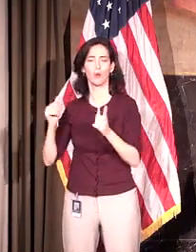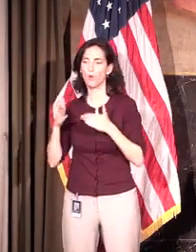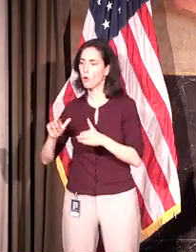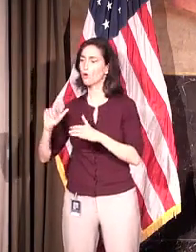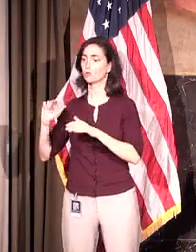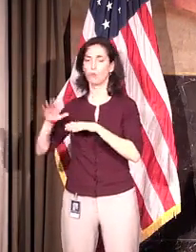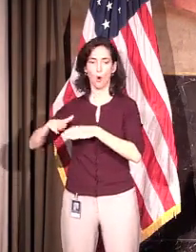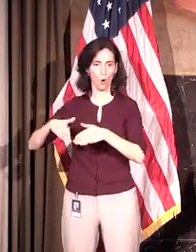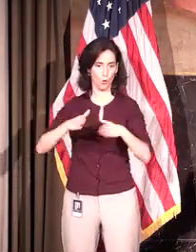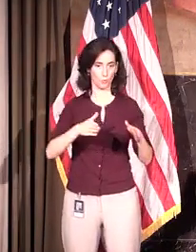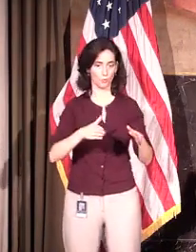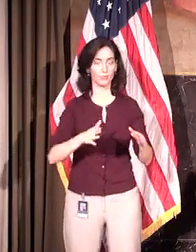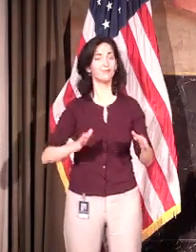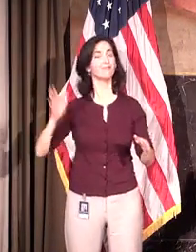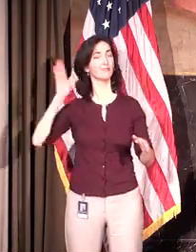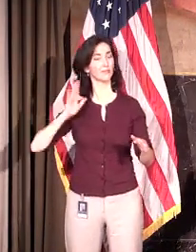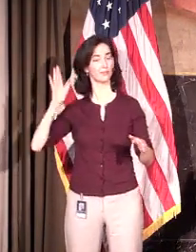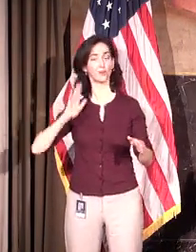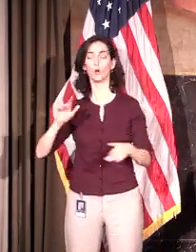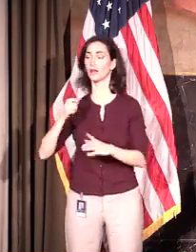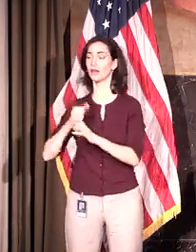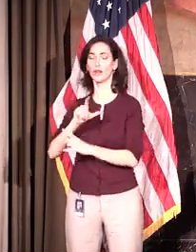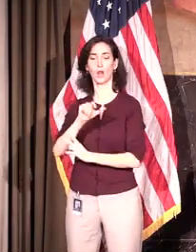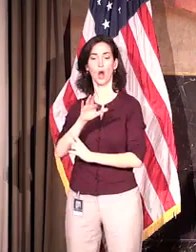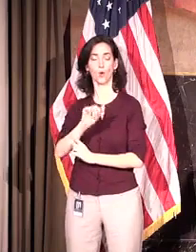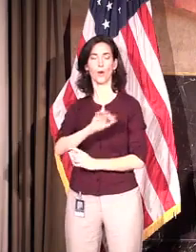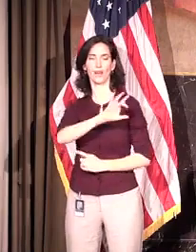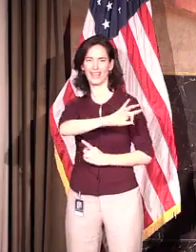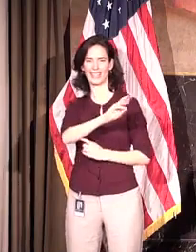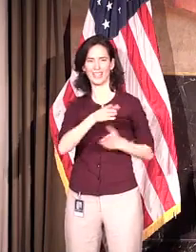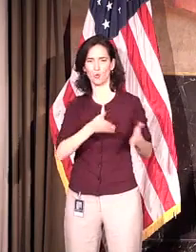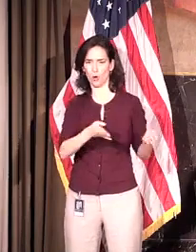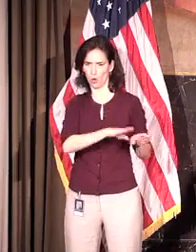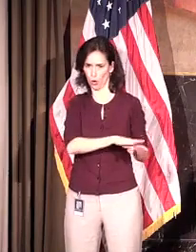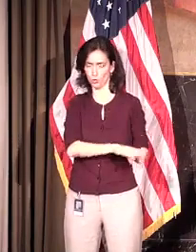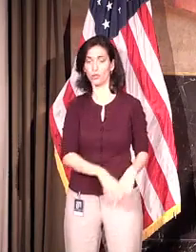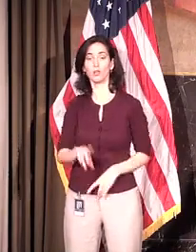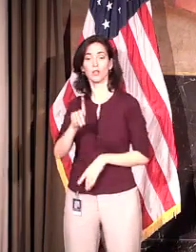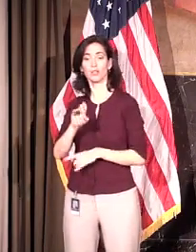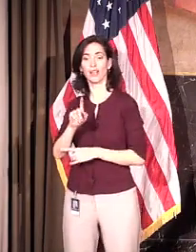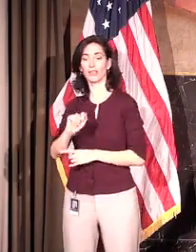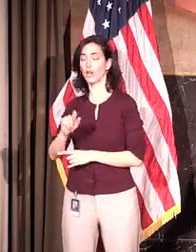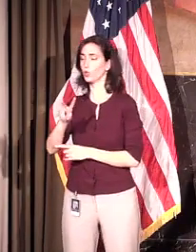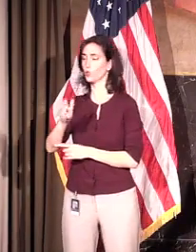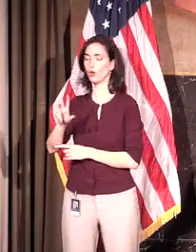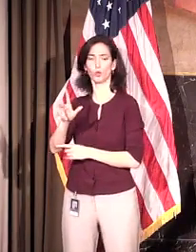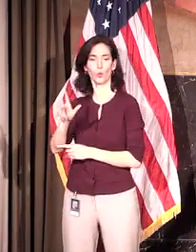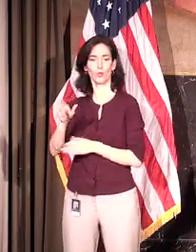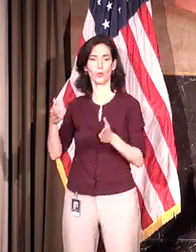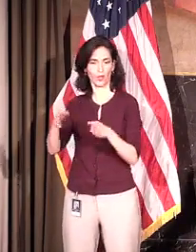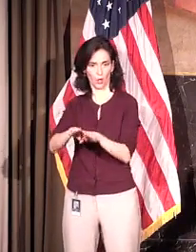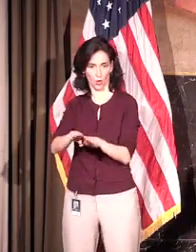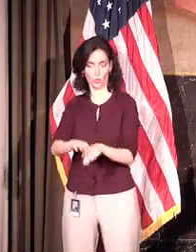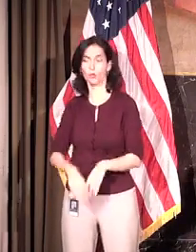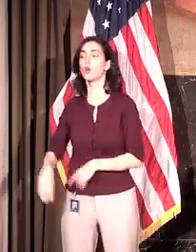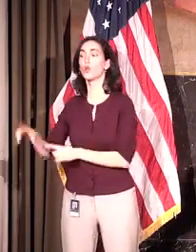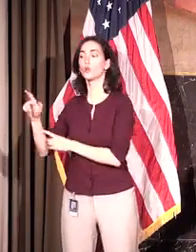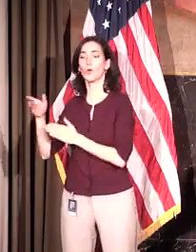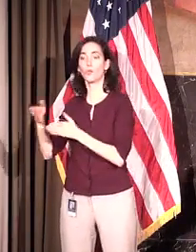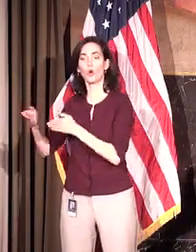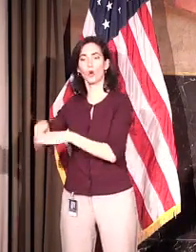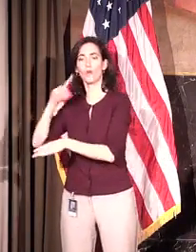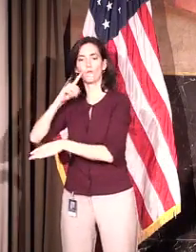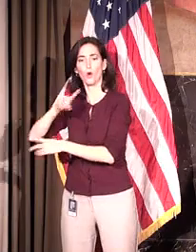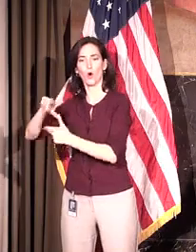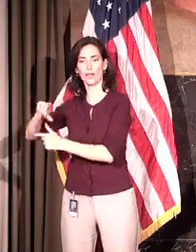have 86 road closures at one time for Laura, 223 for Delta, and 21 for Zeta. Now, there are roads